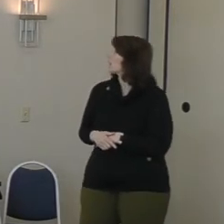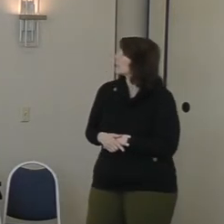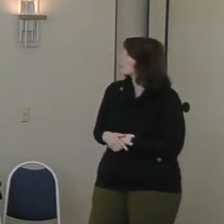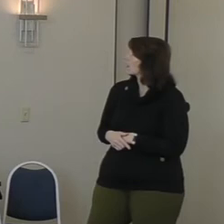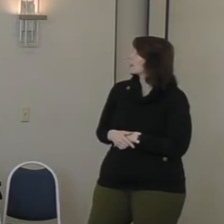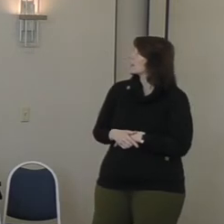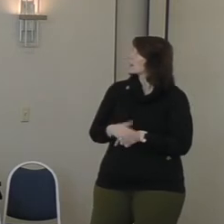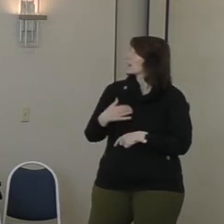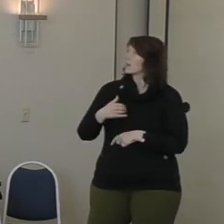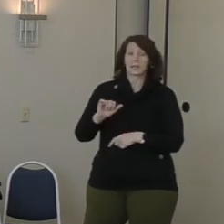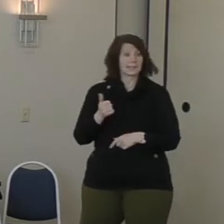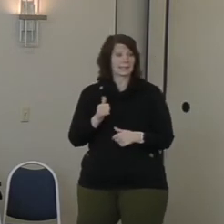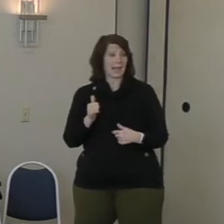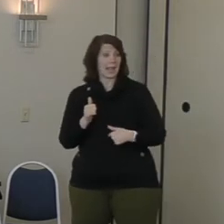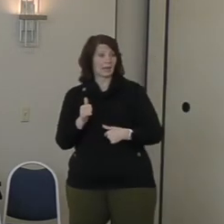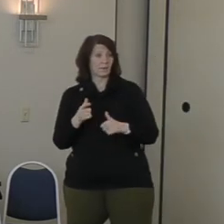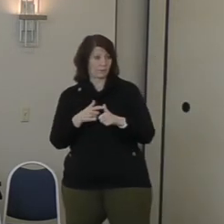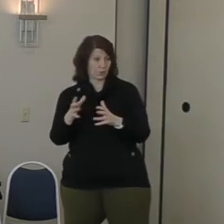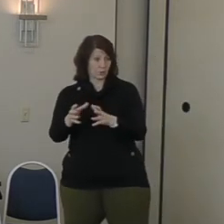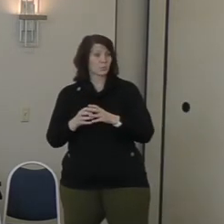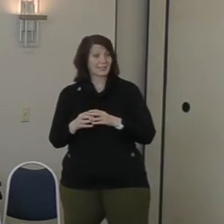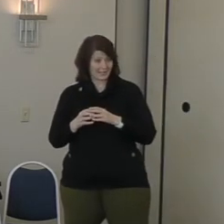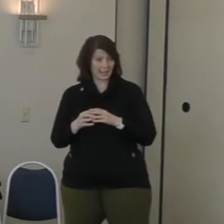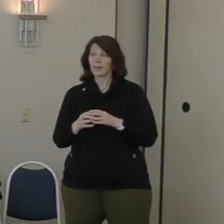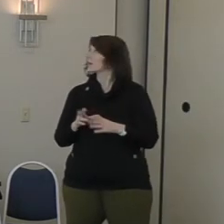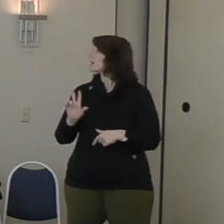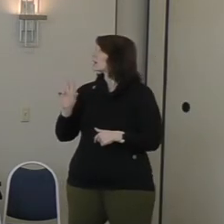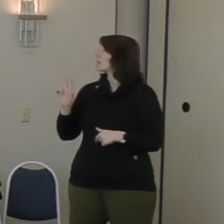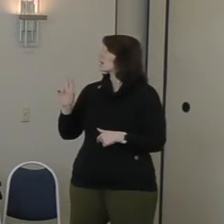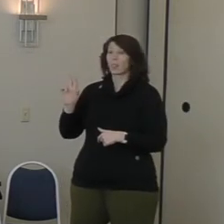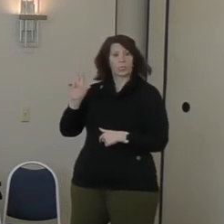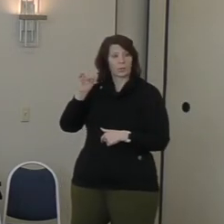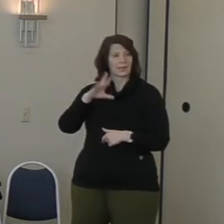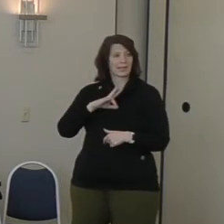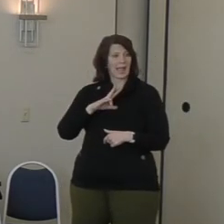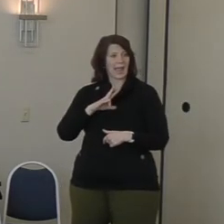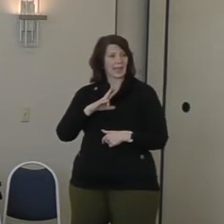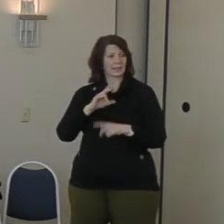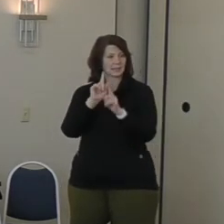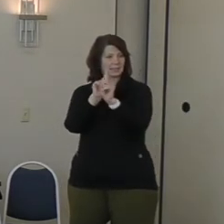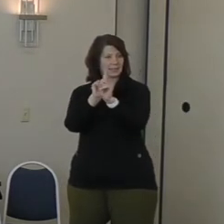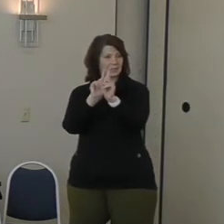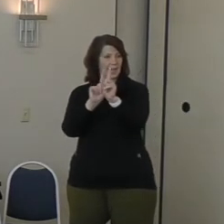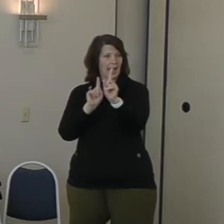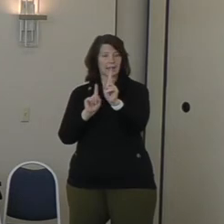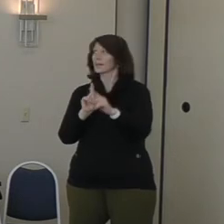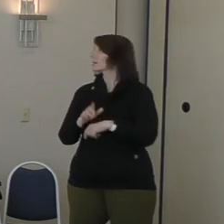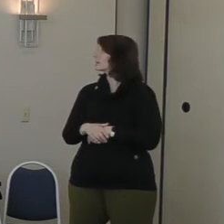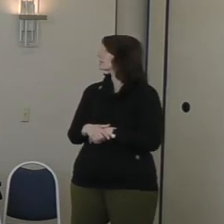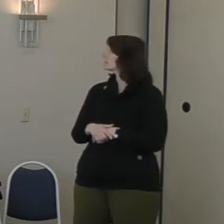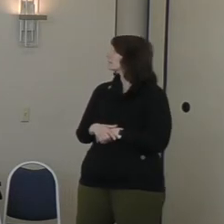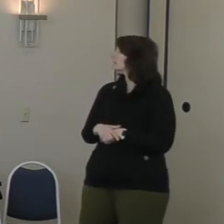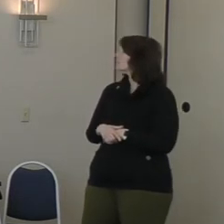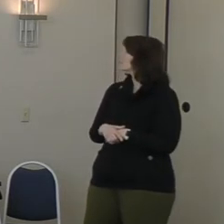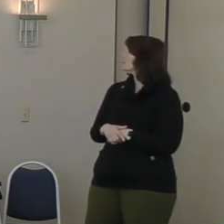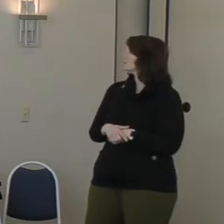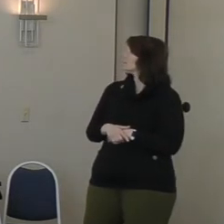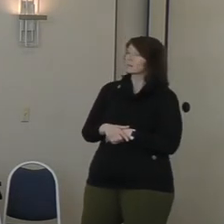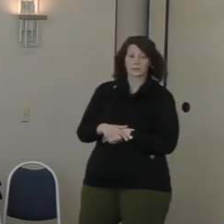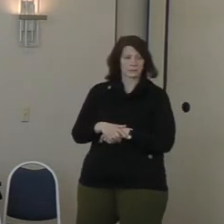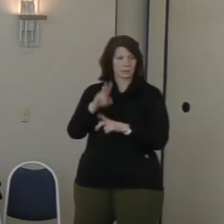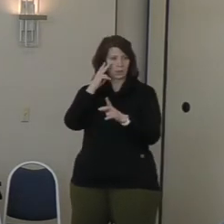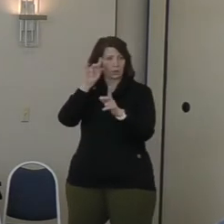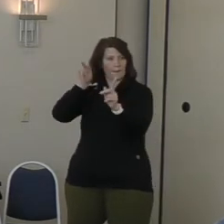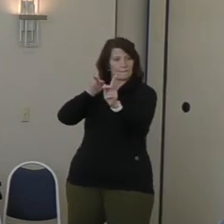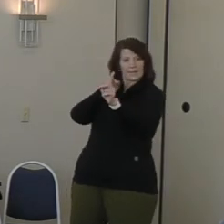we have 10 here, who's going to be the first receiver, and you see three guys stacked behind it. And if we look at it from behind, this is